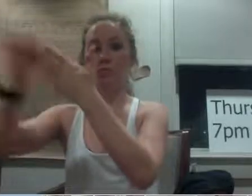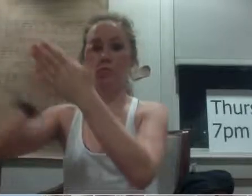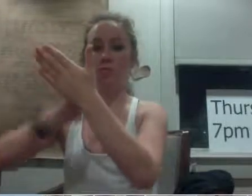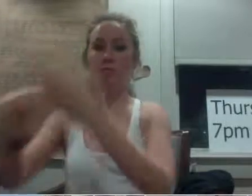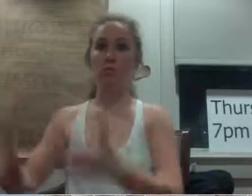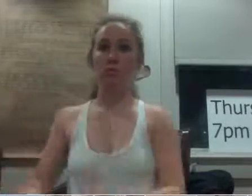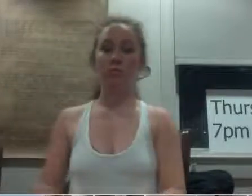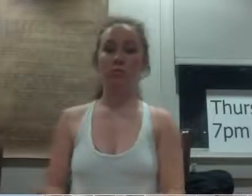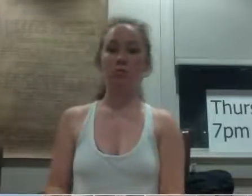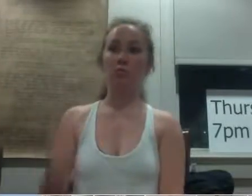New York,